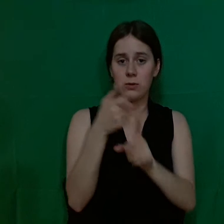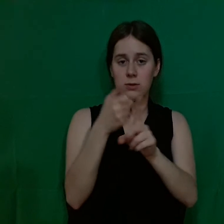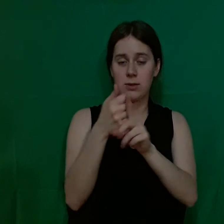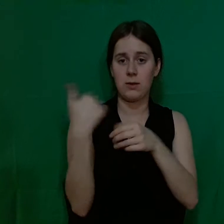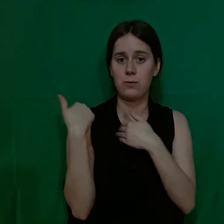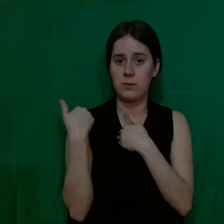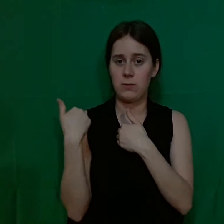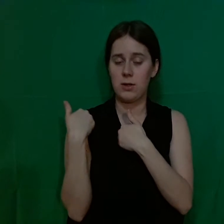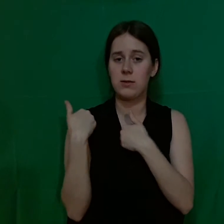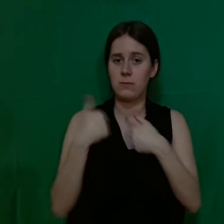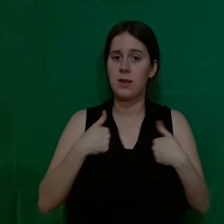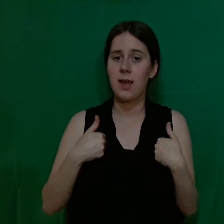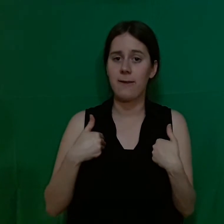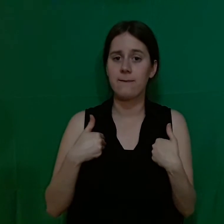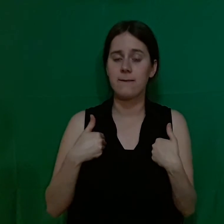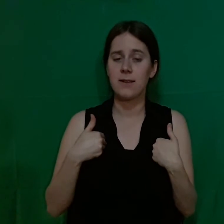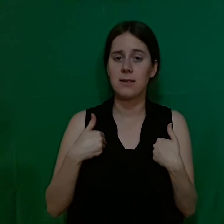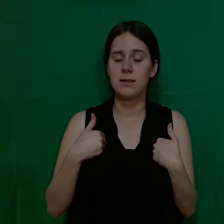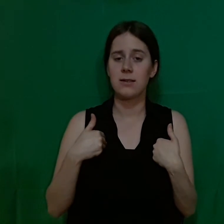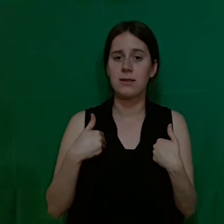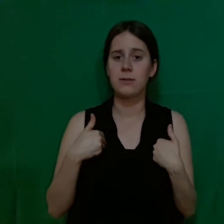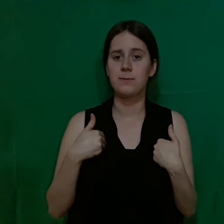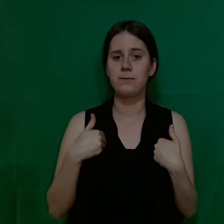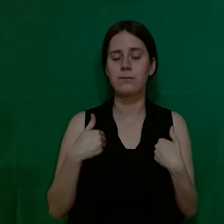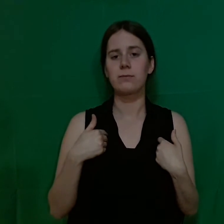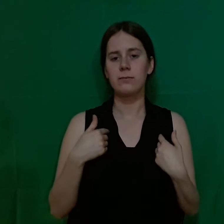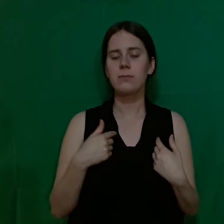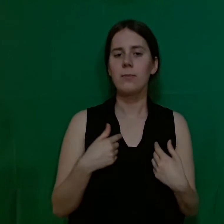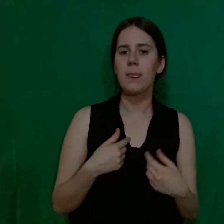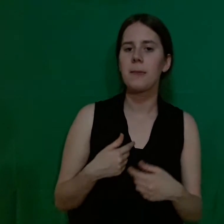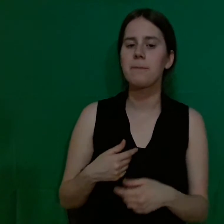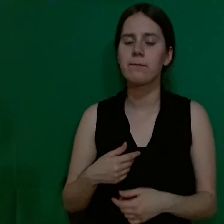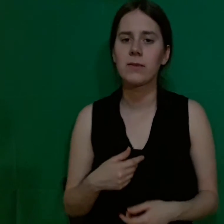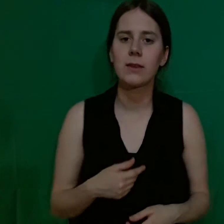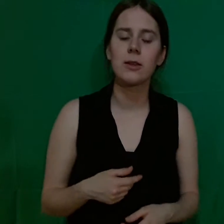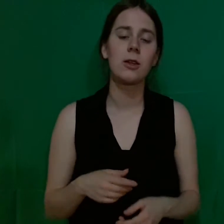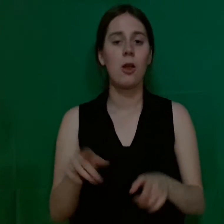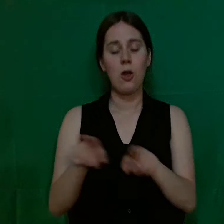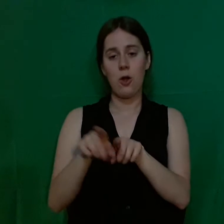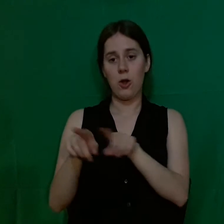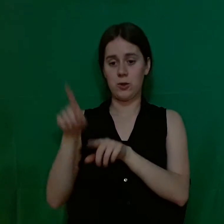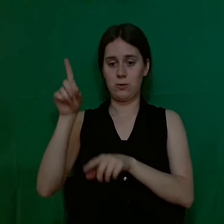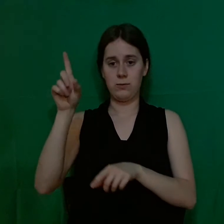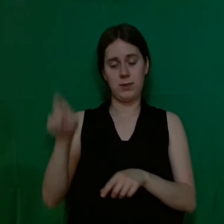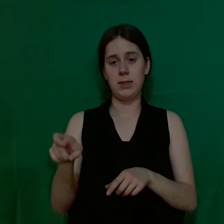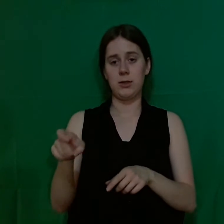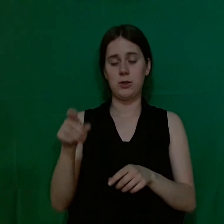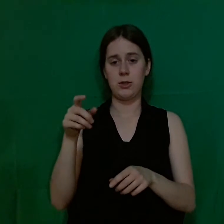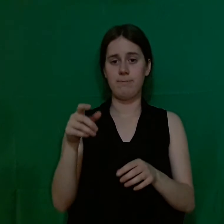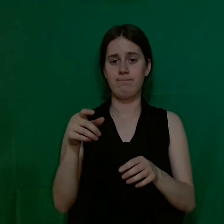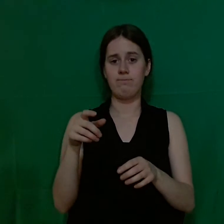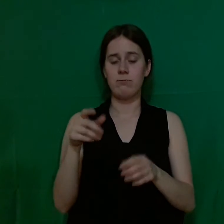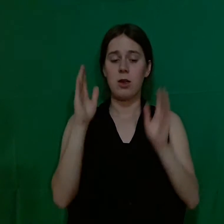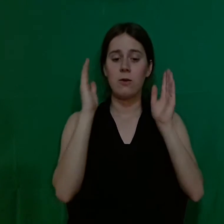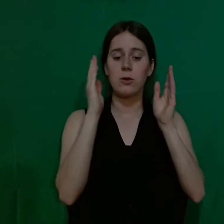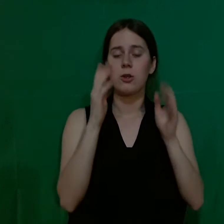translated as jobs with word choice, which we'll talk about in a few minutes. And then extras, any extras you want to